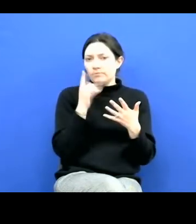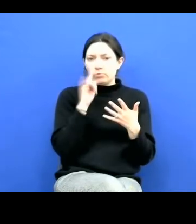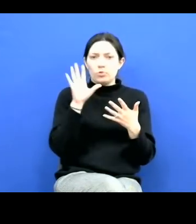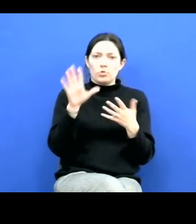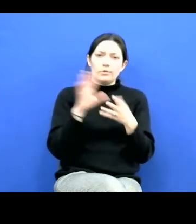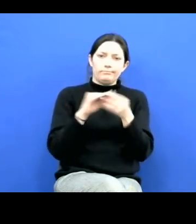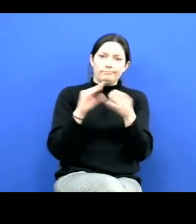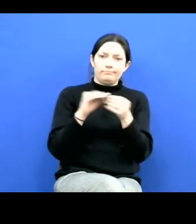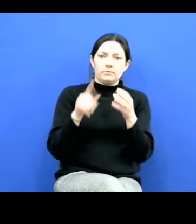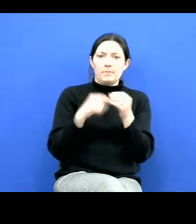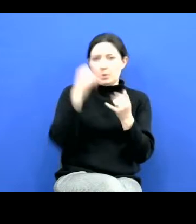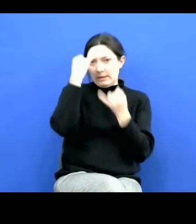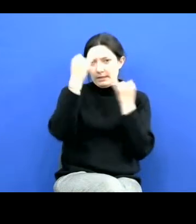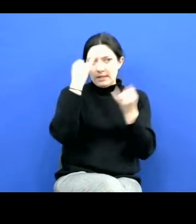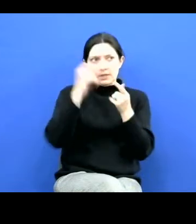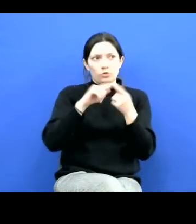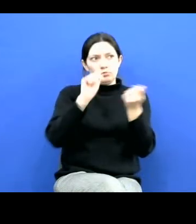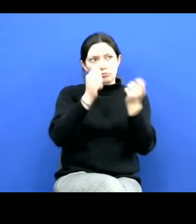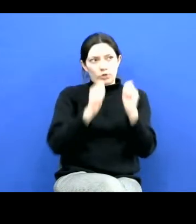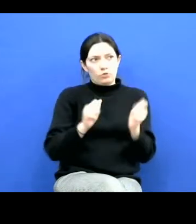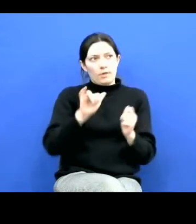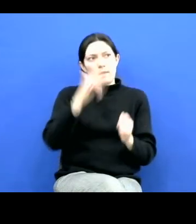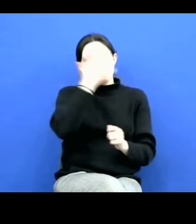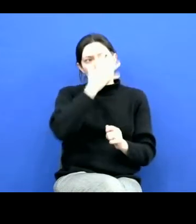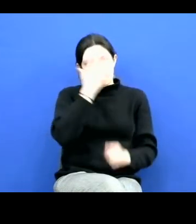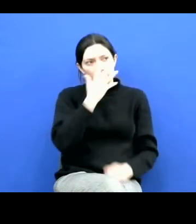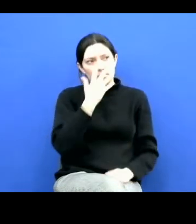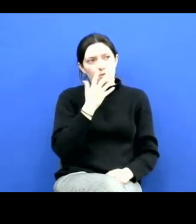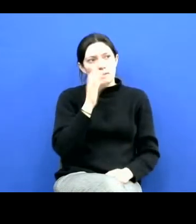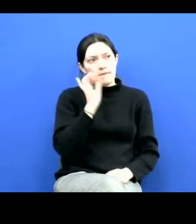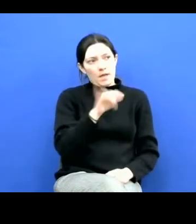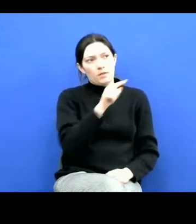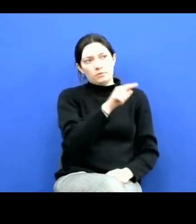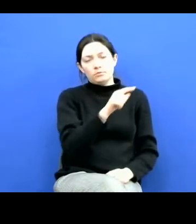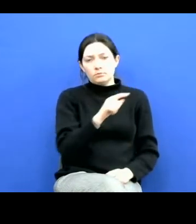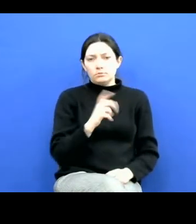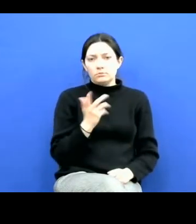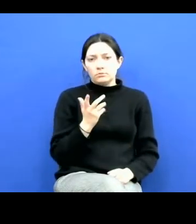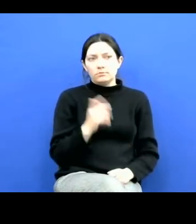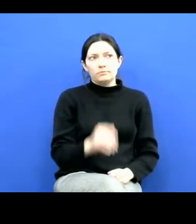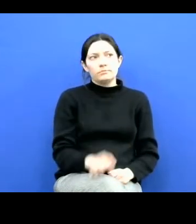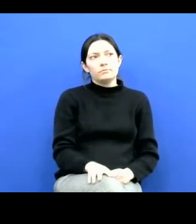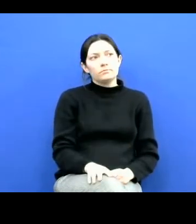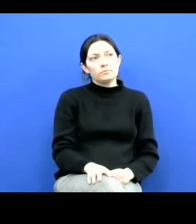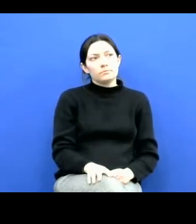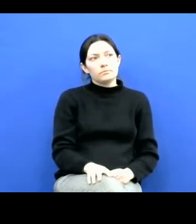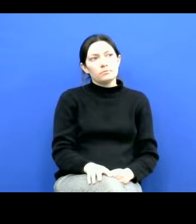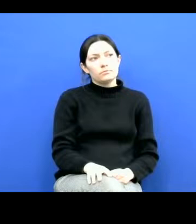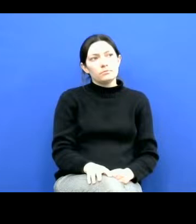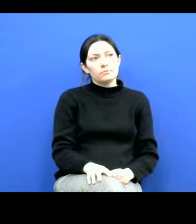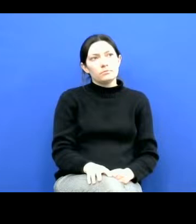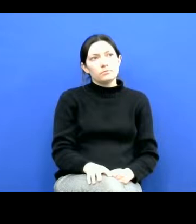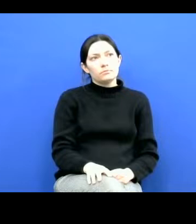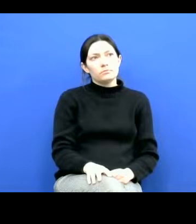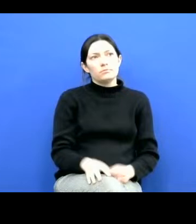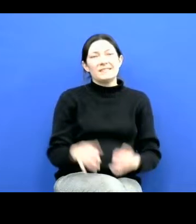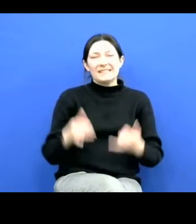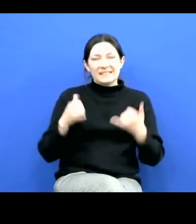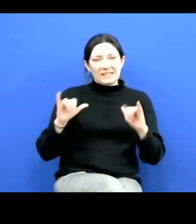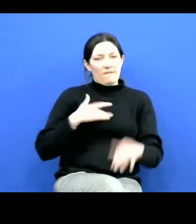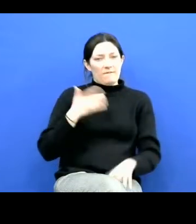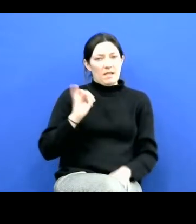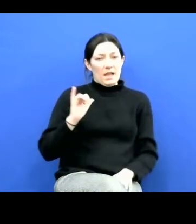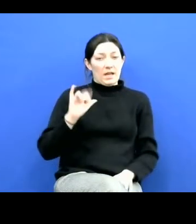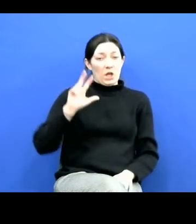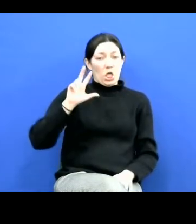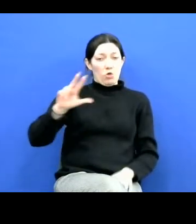the ideas of changing the brick look of that. I still think that a 3-story high